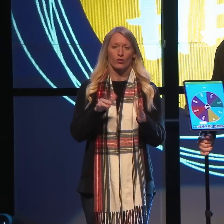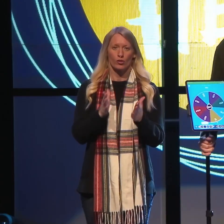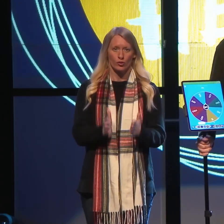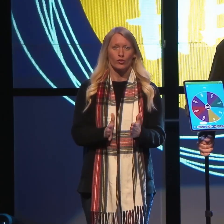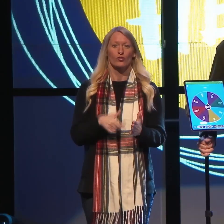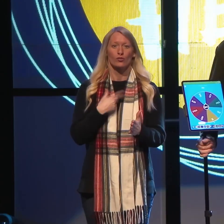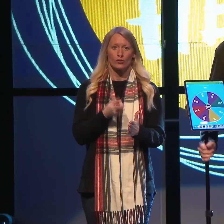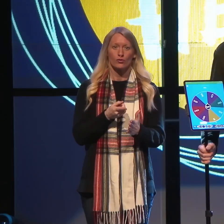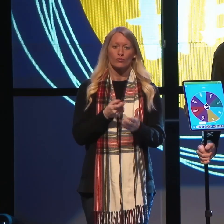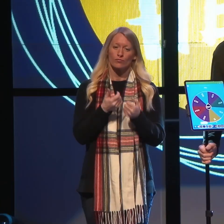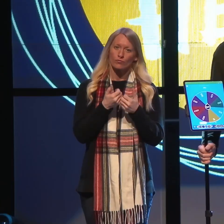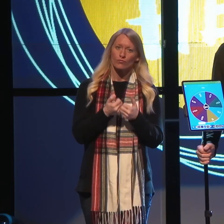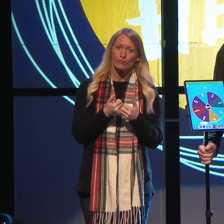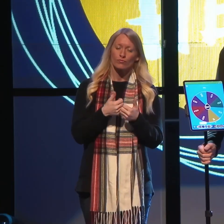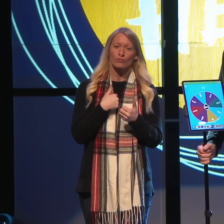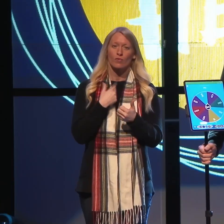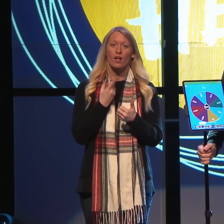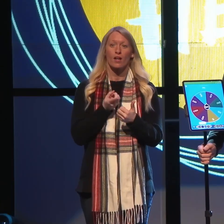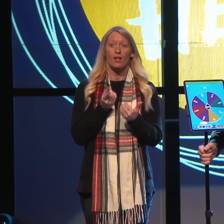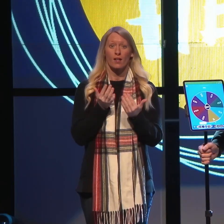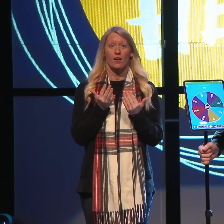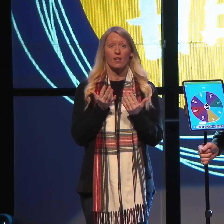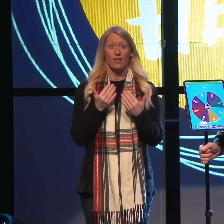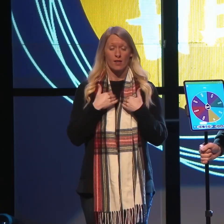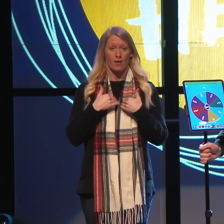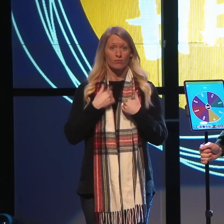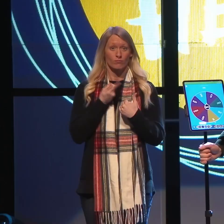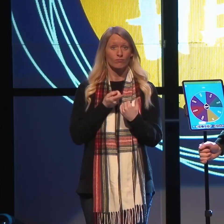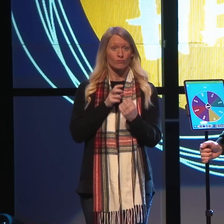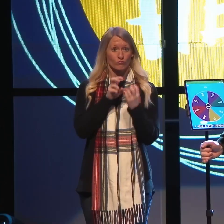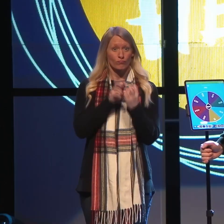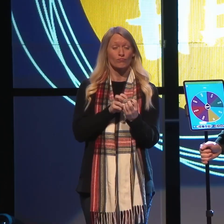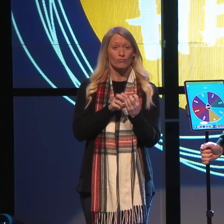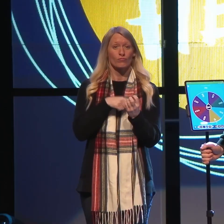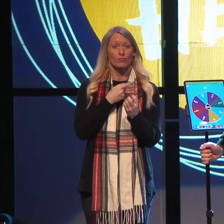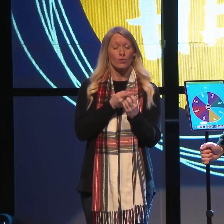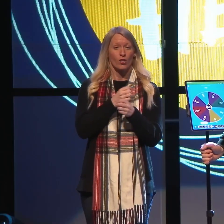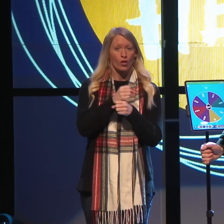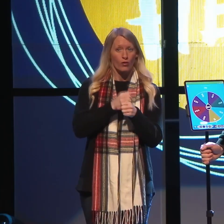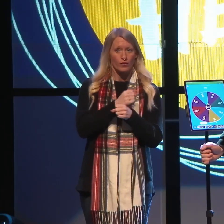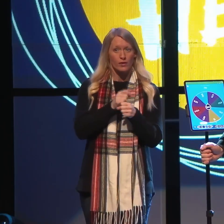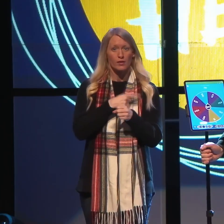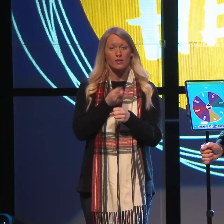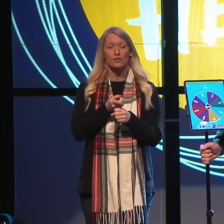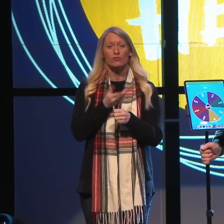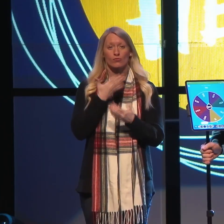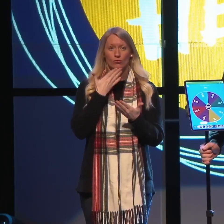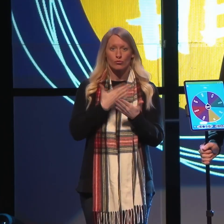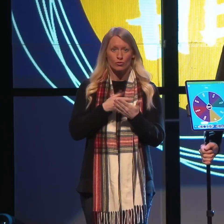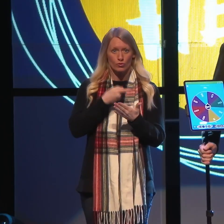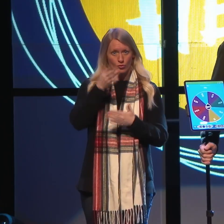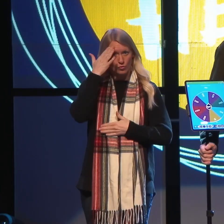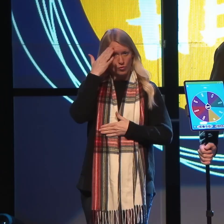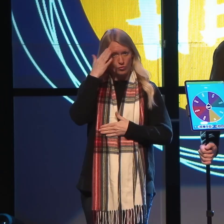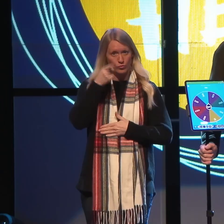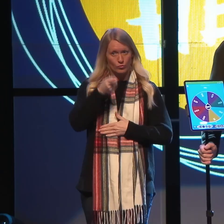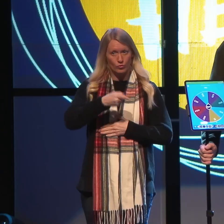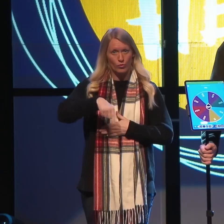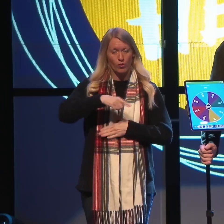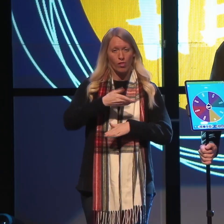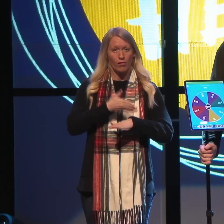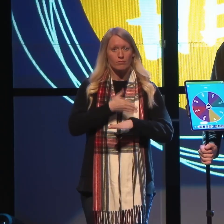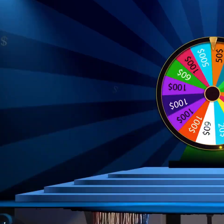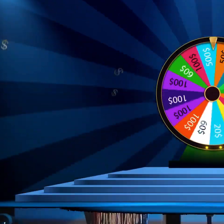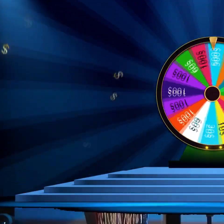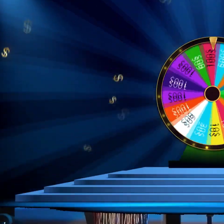was able to have a couple of appointments, a couple of coffees this week, so it was really great to get to meet some of you a little bit better. Okay, so we're going to play our